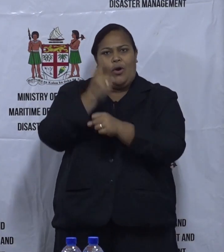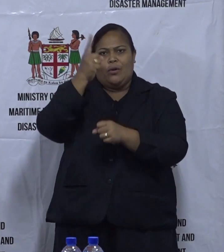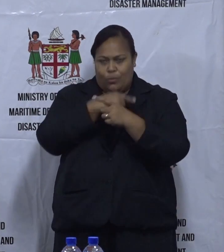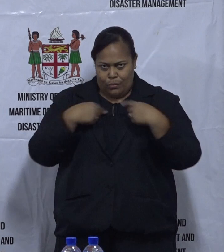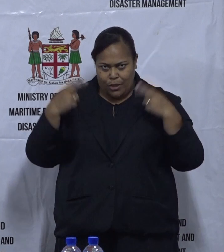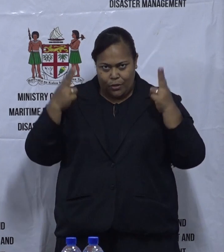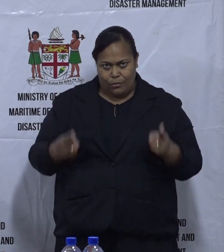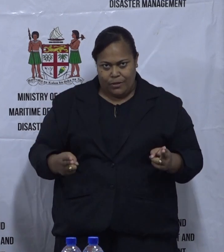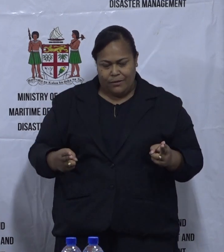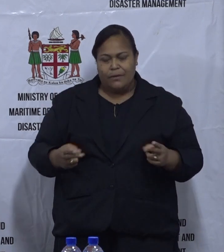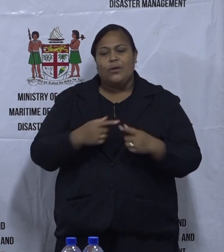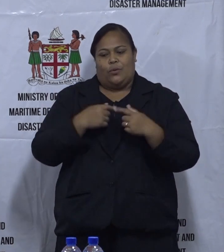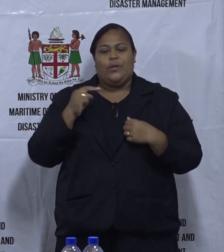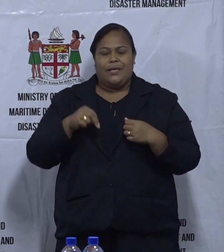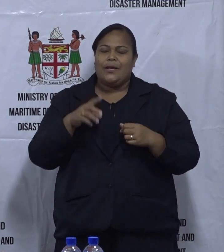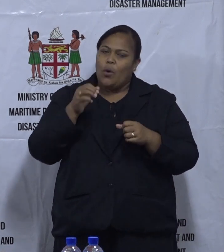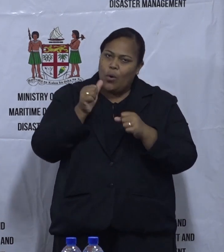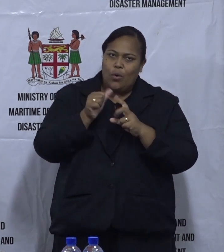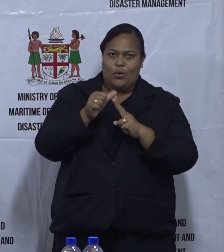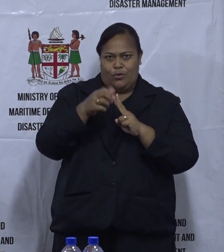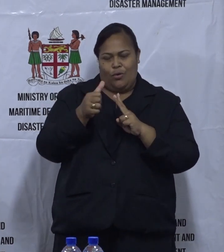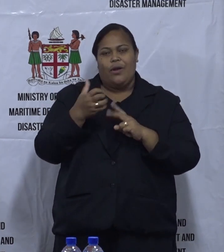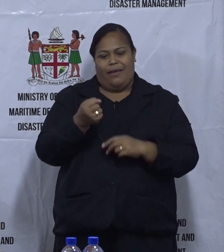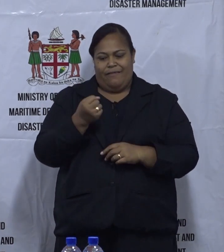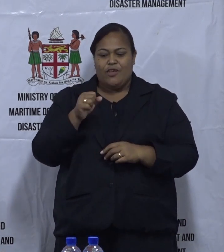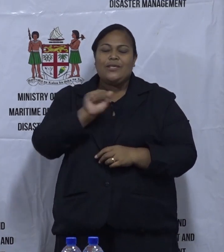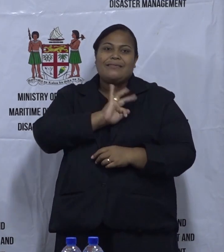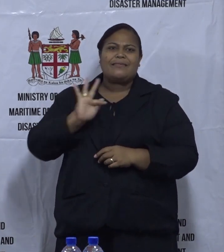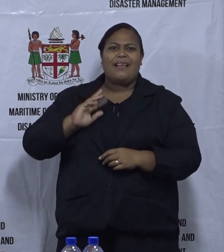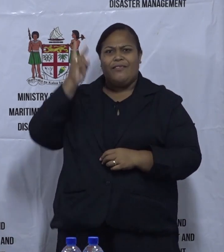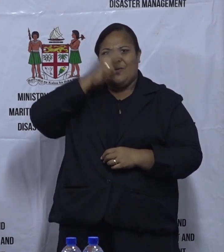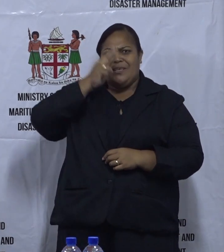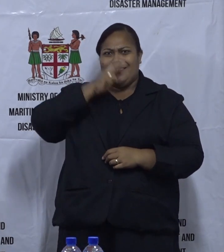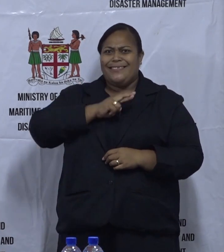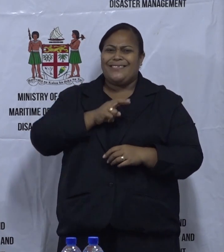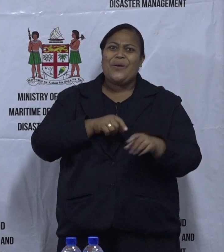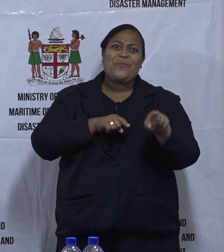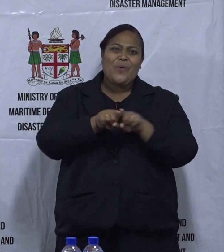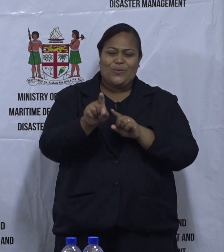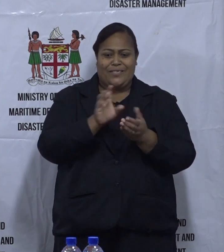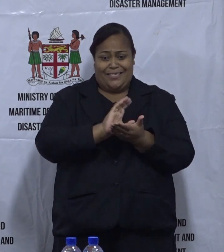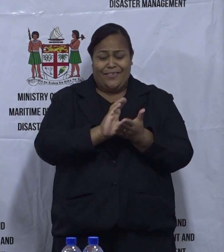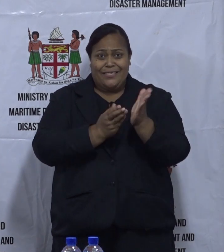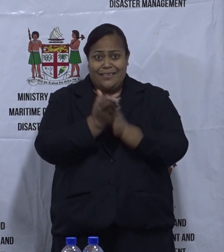threats. And therefore, for COVID protocols, we ensure that they are, and most civil servants definitely, are all